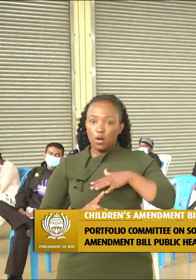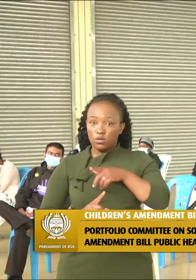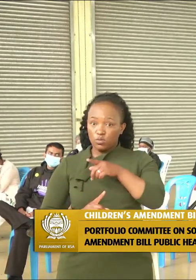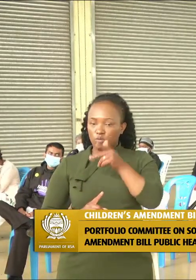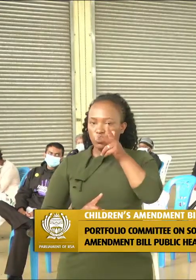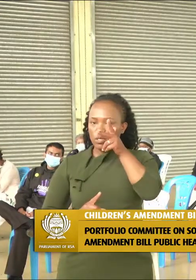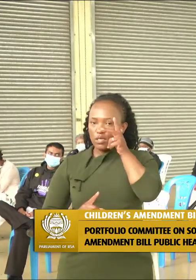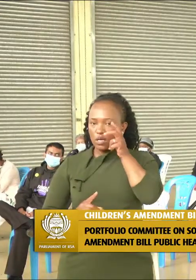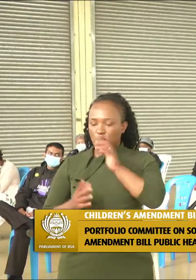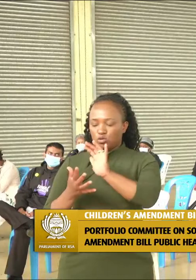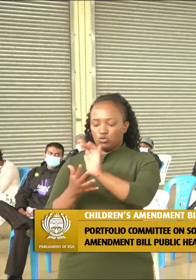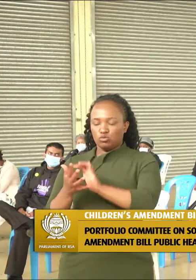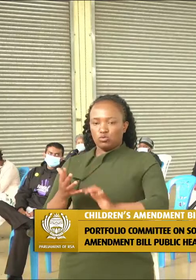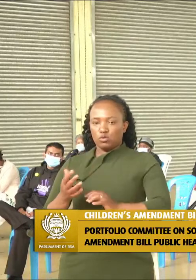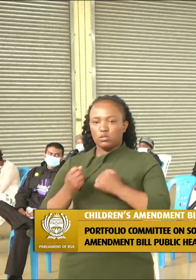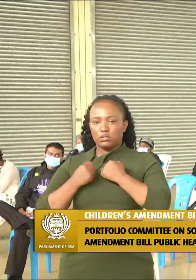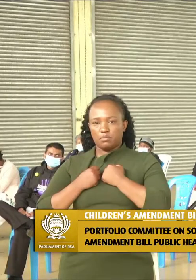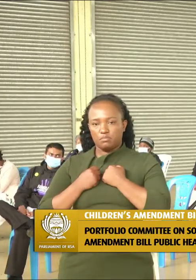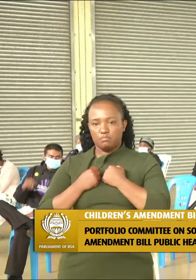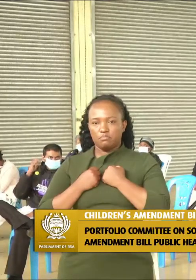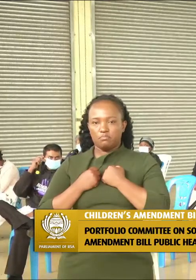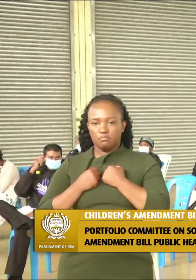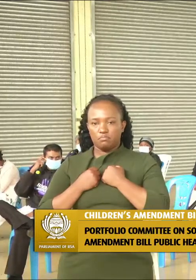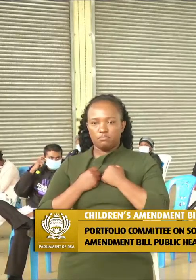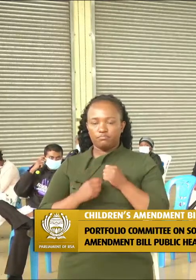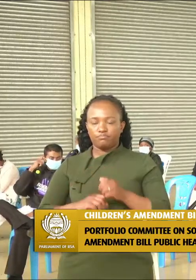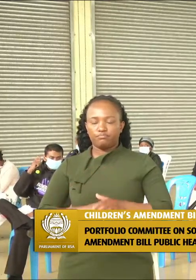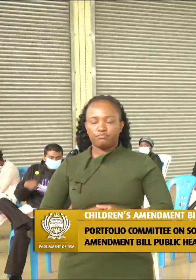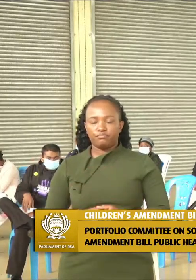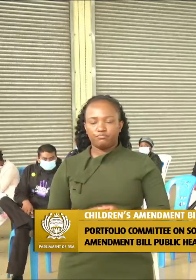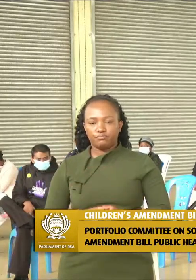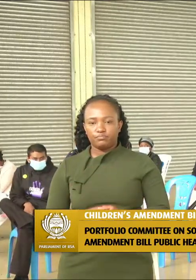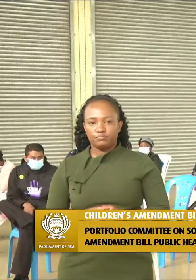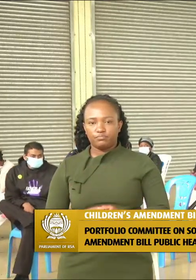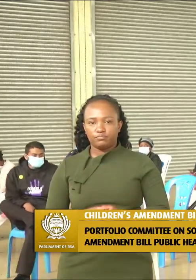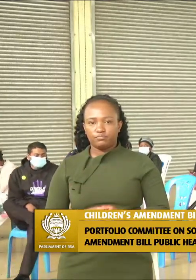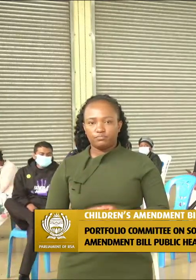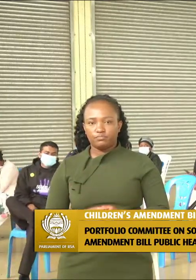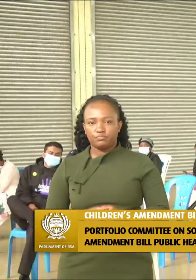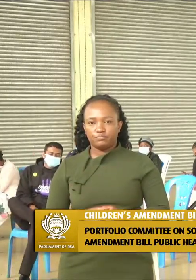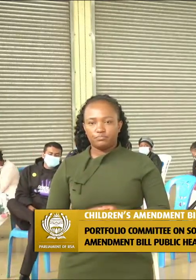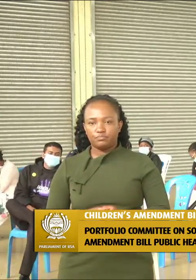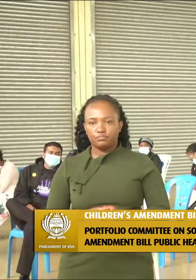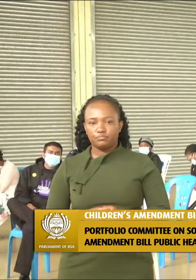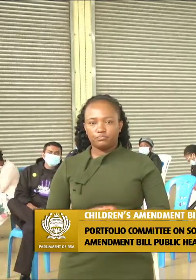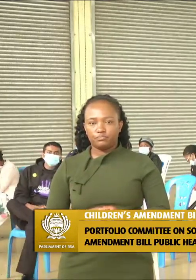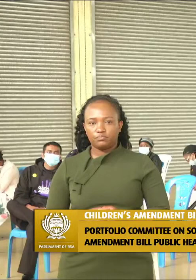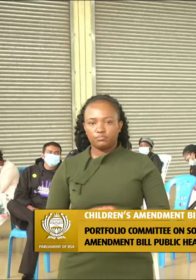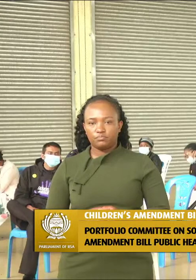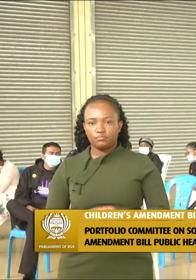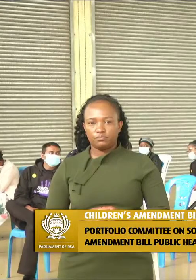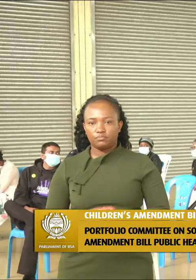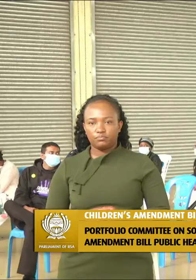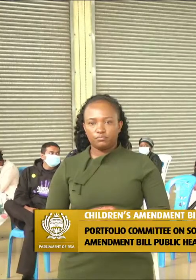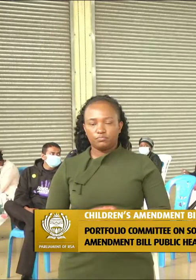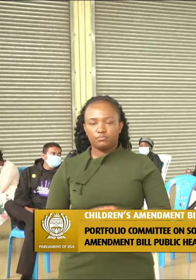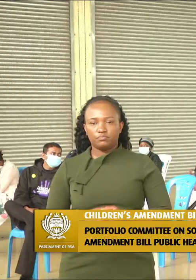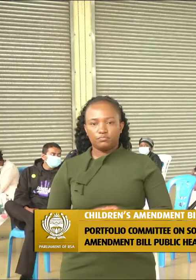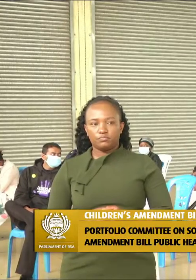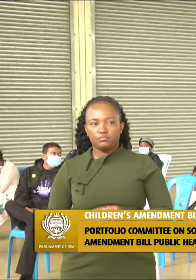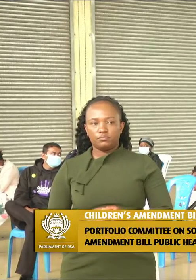situation. Okwenze ngeza la ukuthi nami ngike ngaba nenkinga ethile ngifuna nizwe